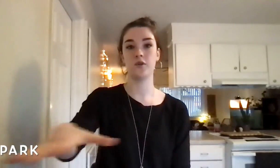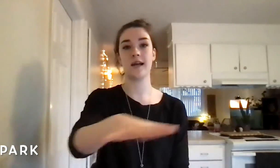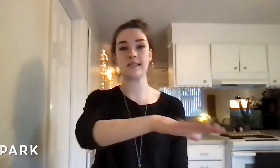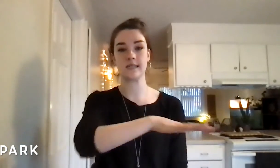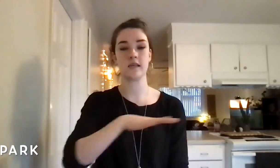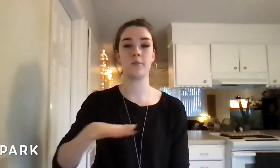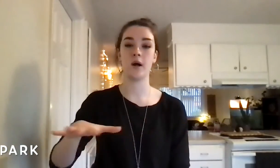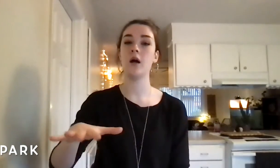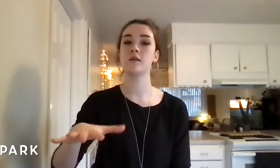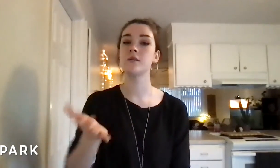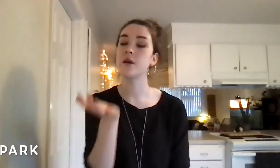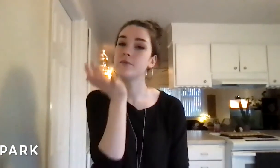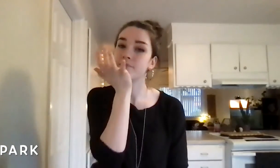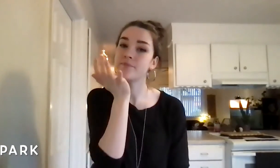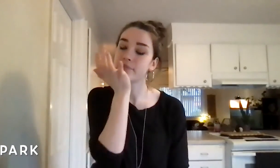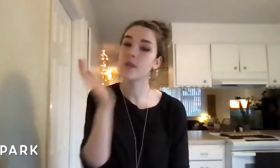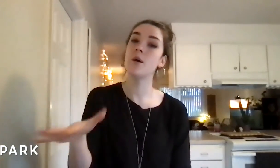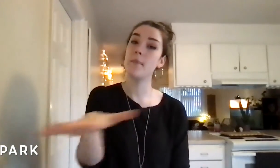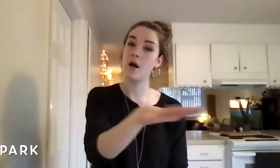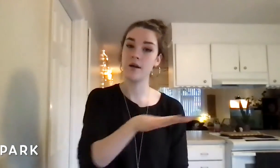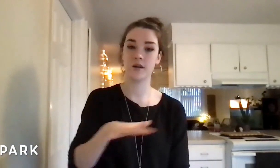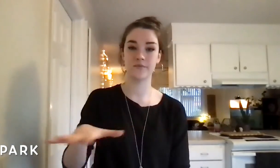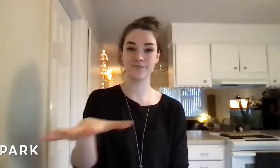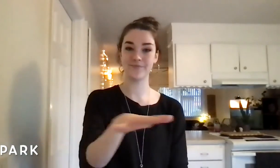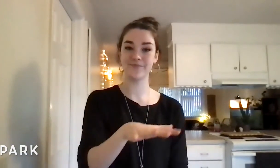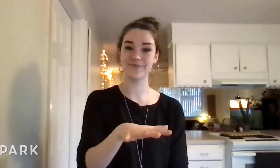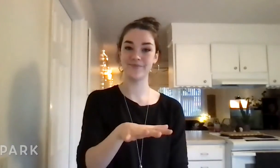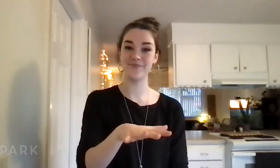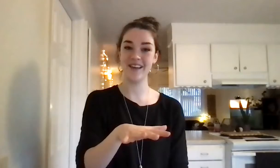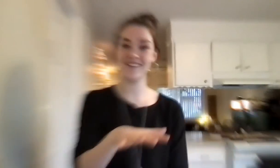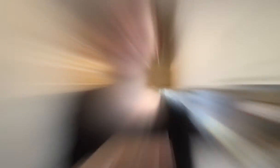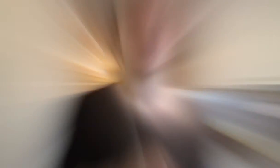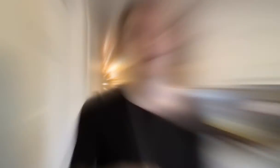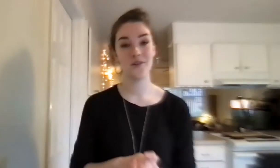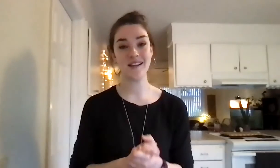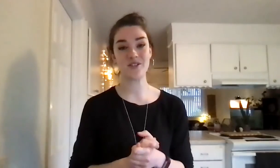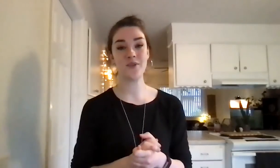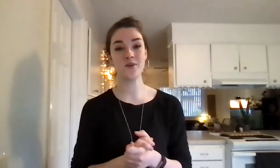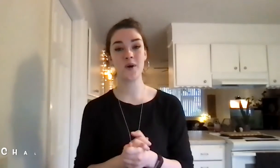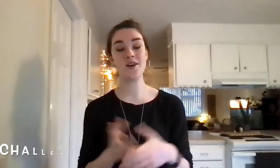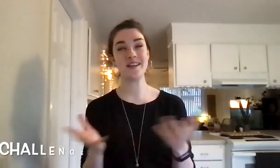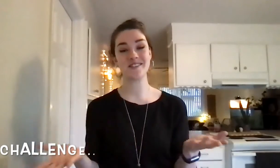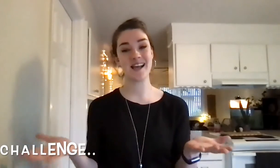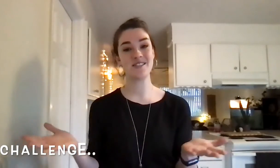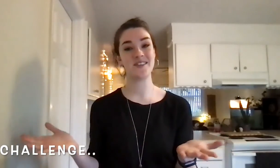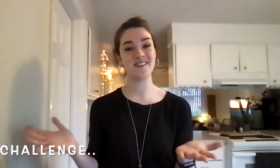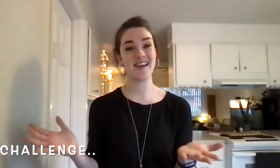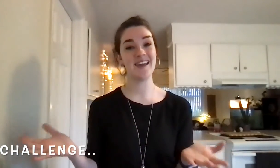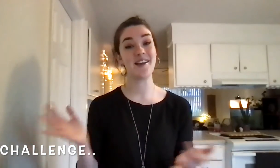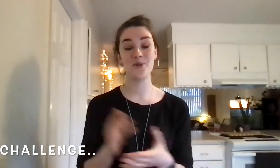grass is at the park. So, park. Nice. All right, so those were our nature signs for the day. I hope you